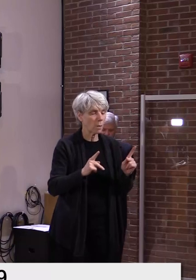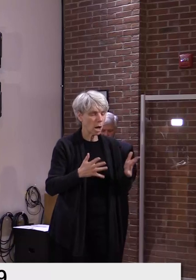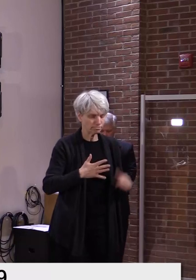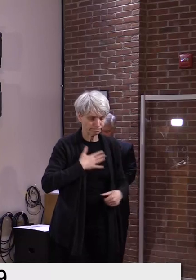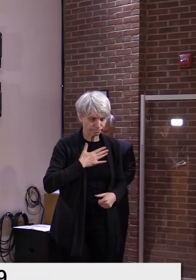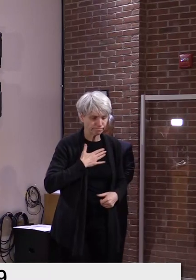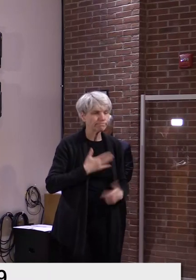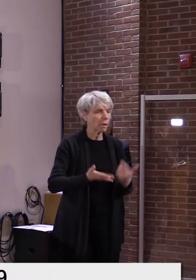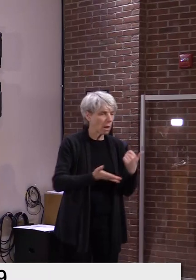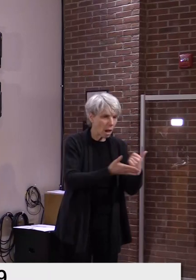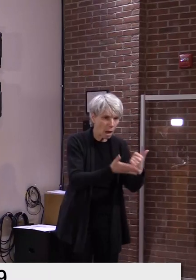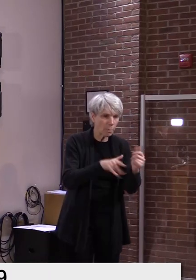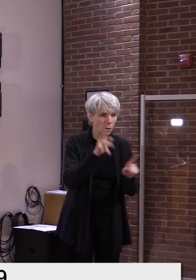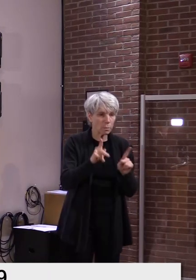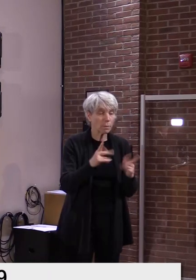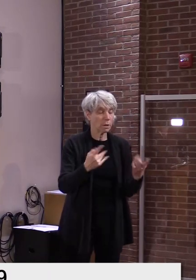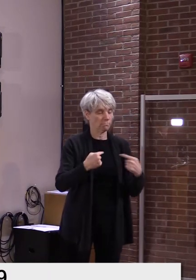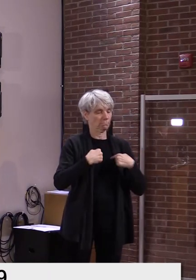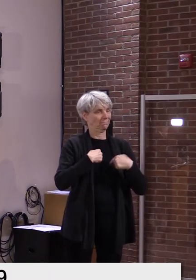greater good.